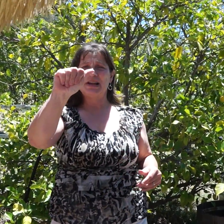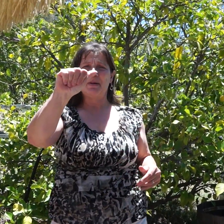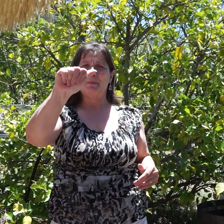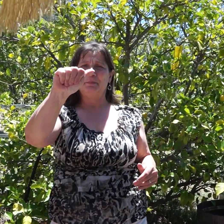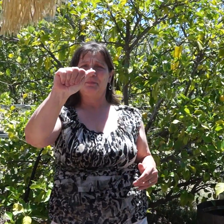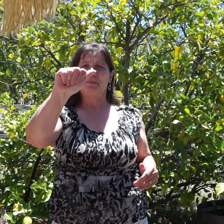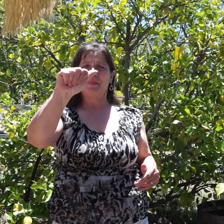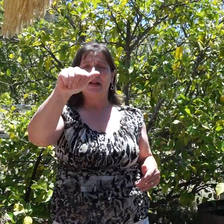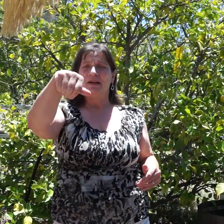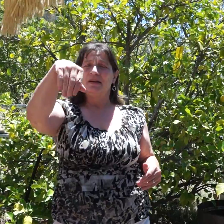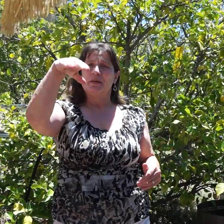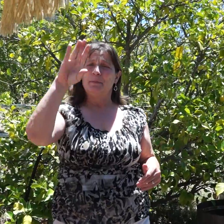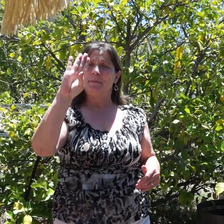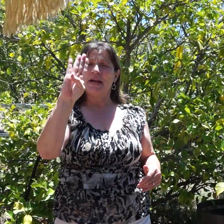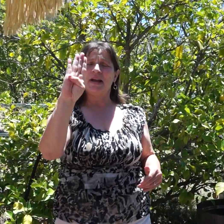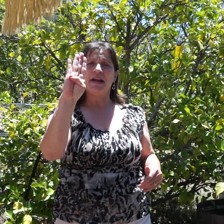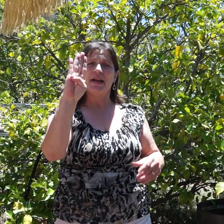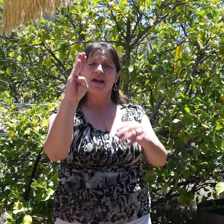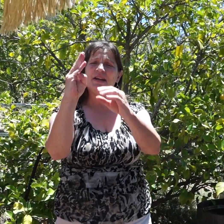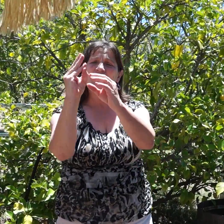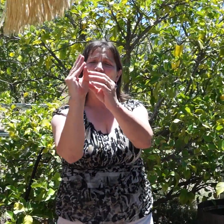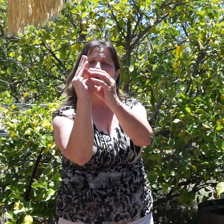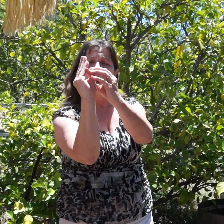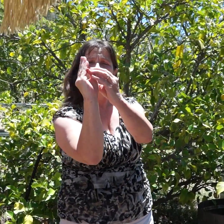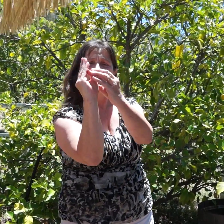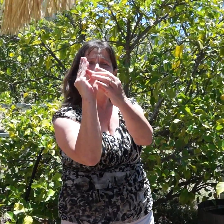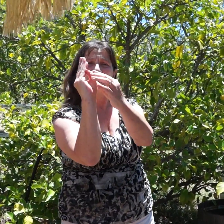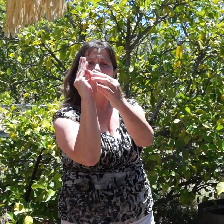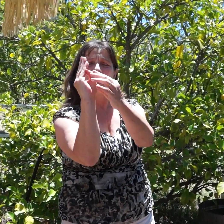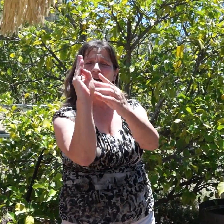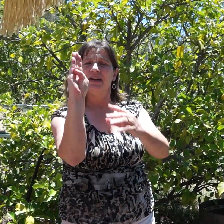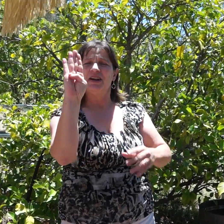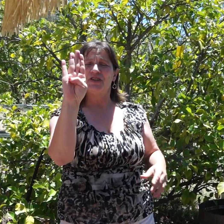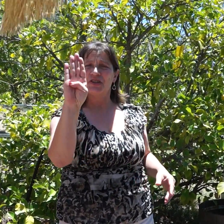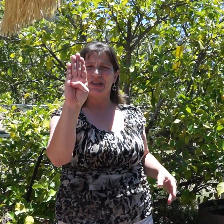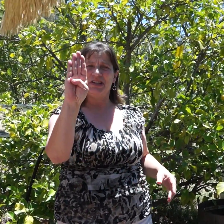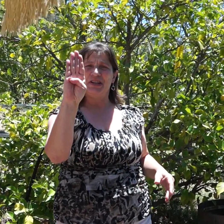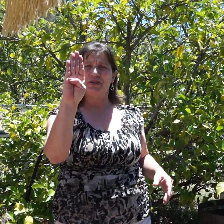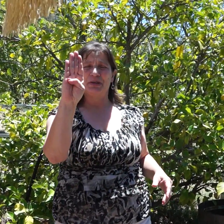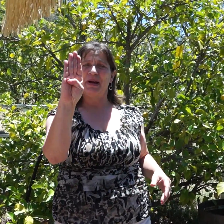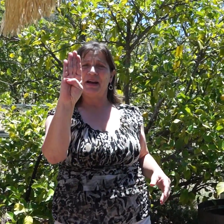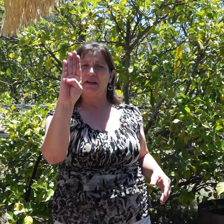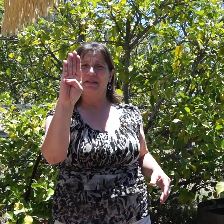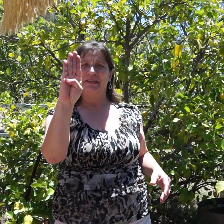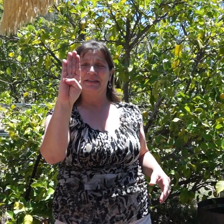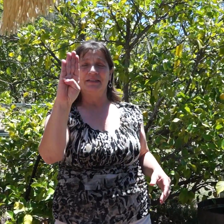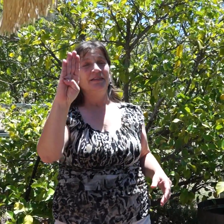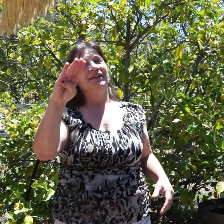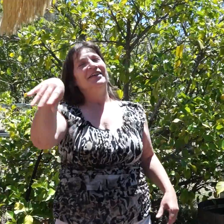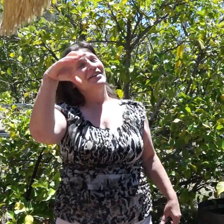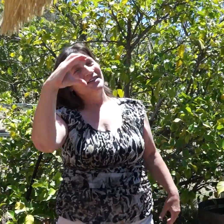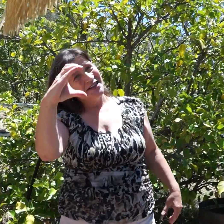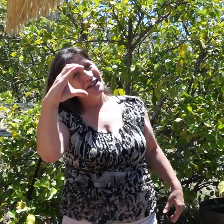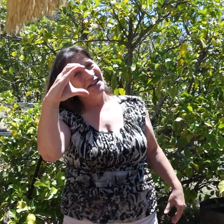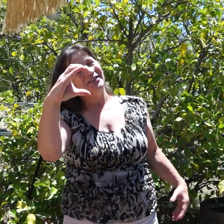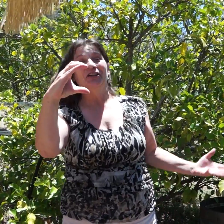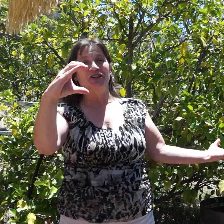stem. B is a squashed B. It's just easier to make. C looks